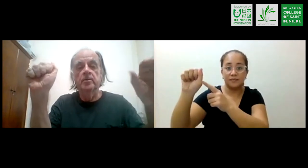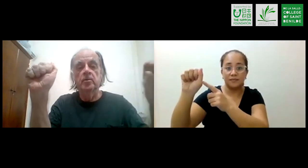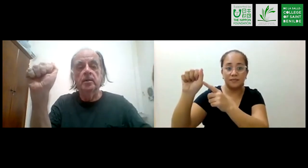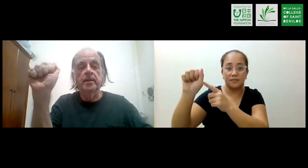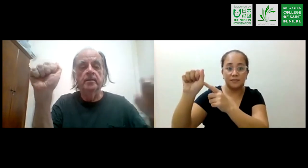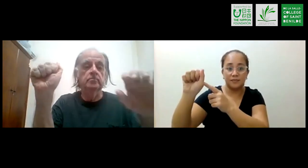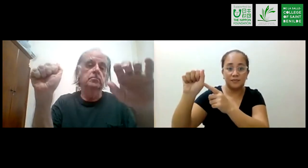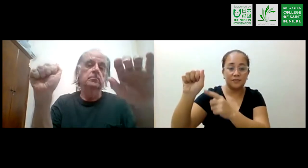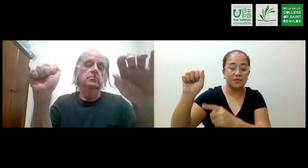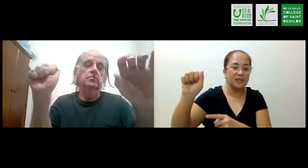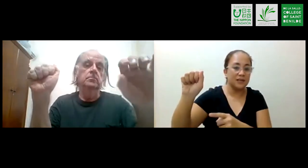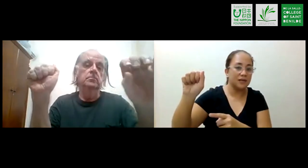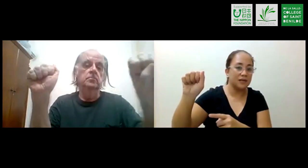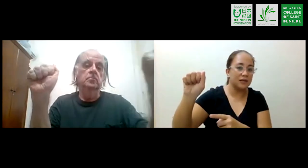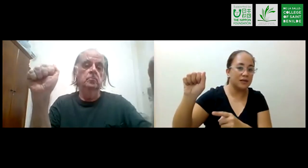And then you look at,